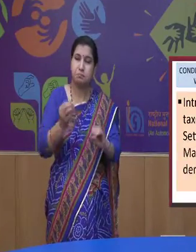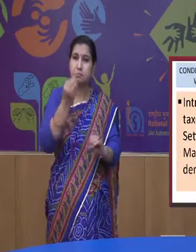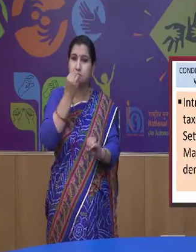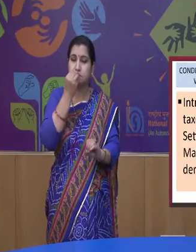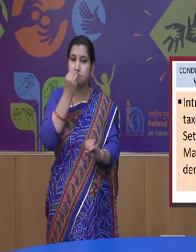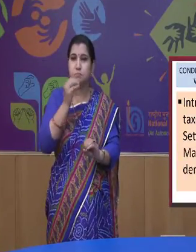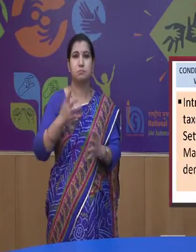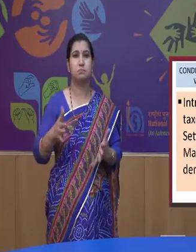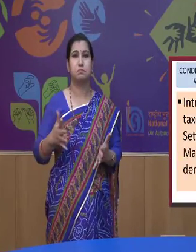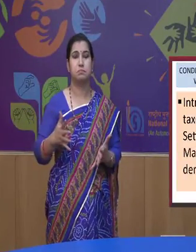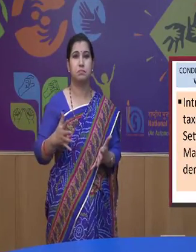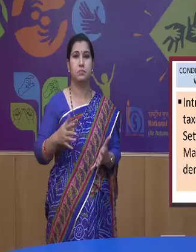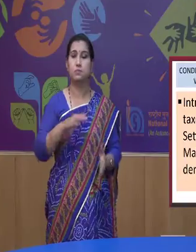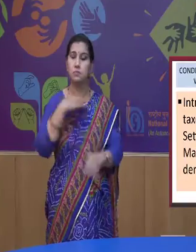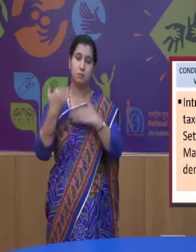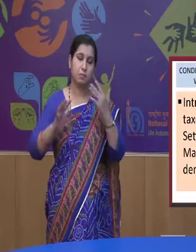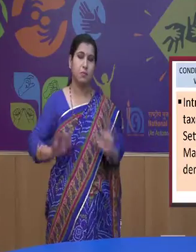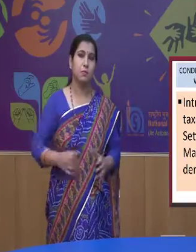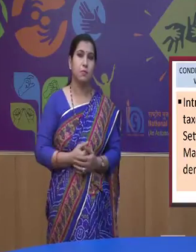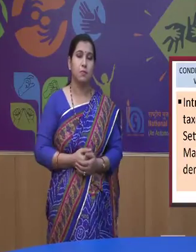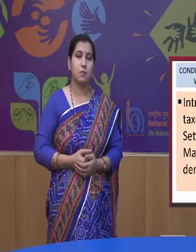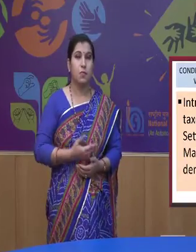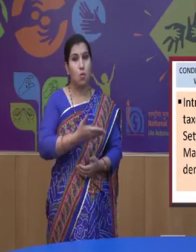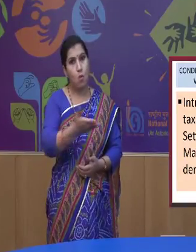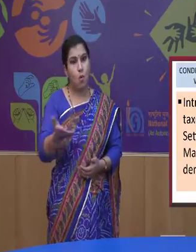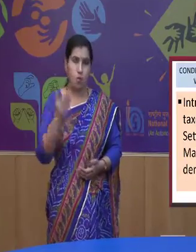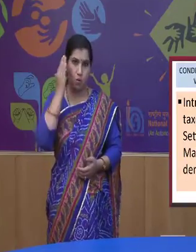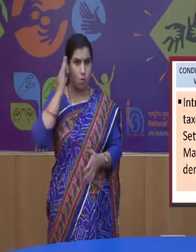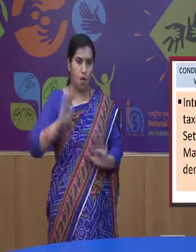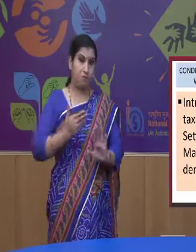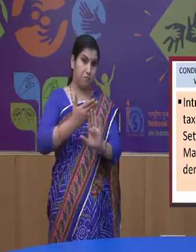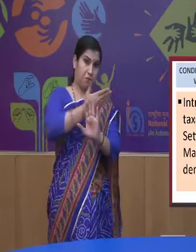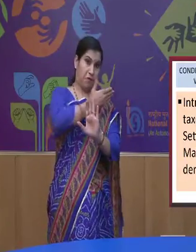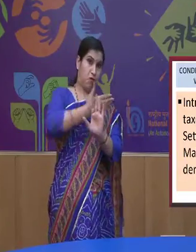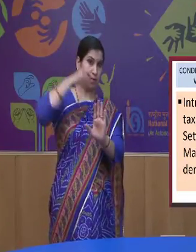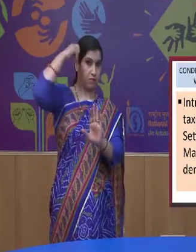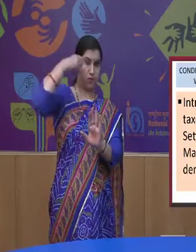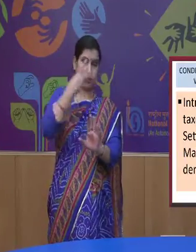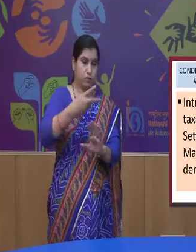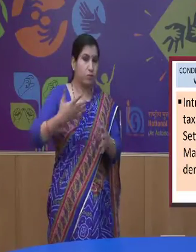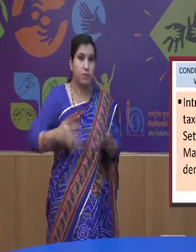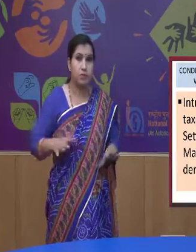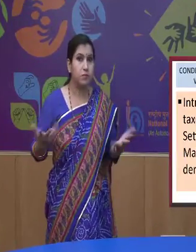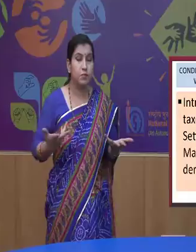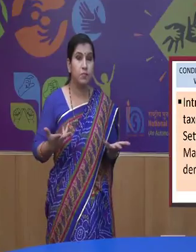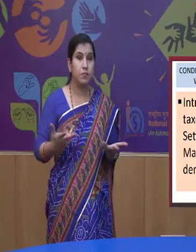As we have already understood in the previous lesson about the introduction of